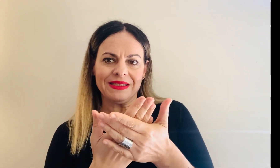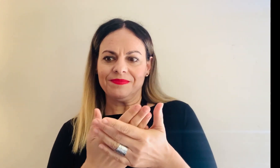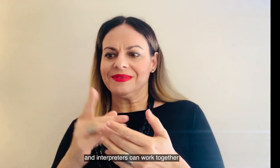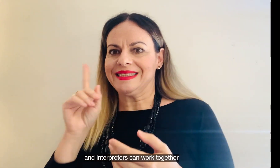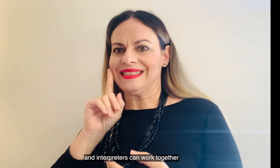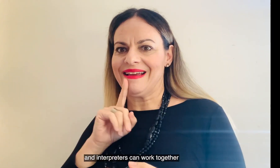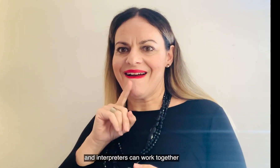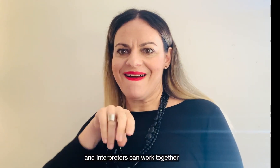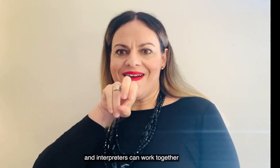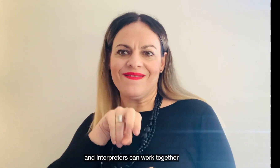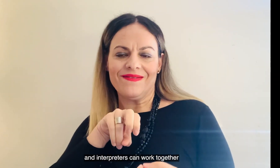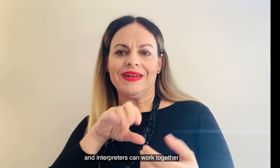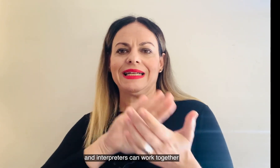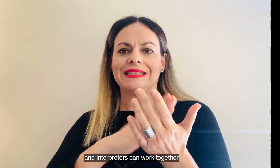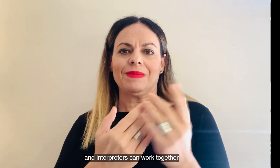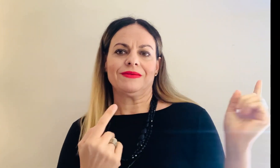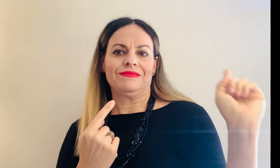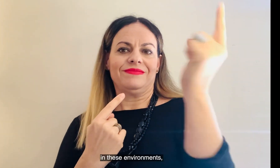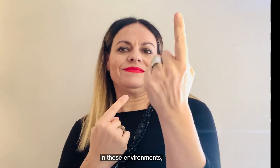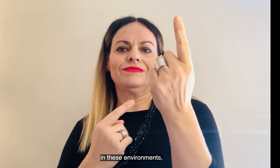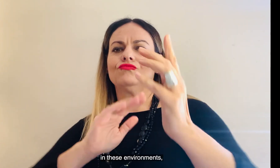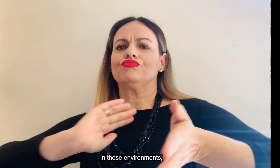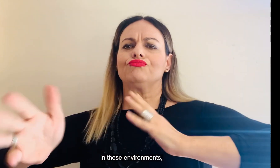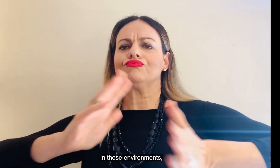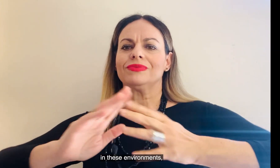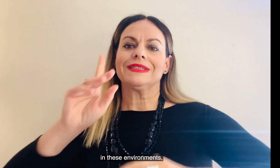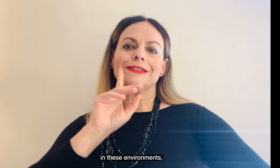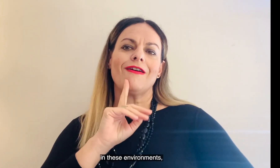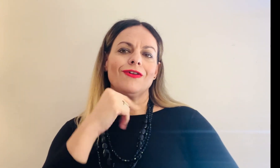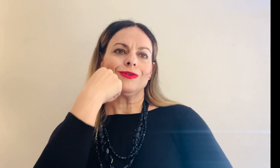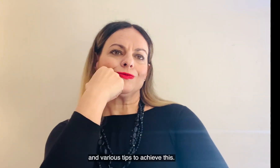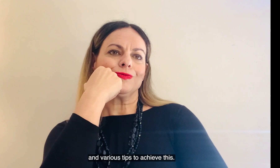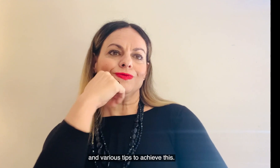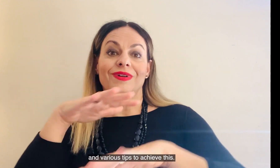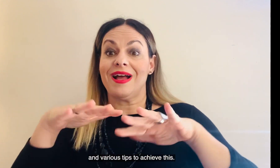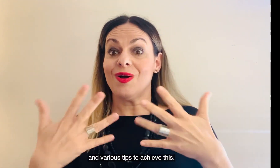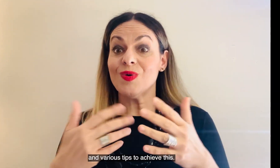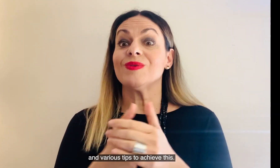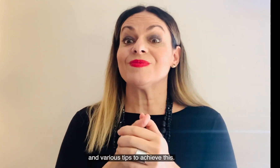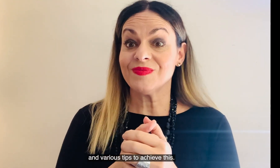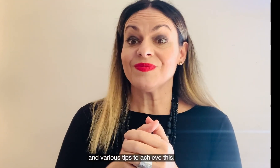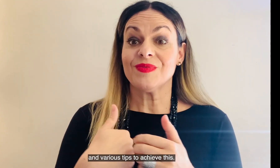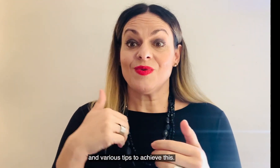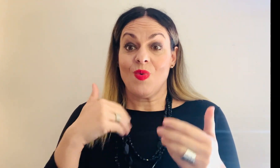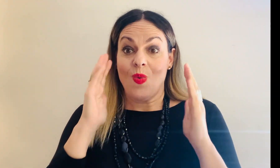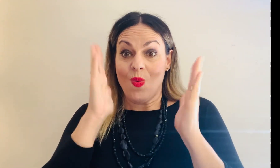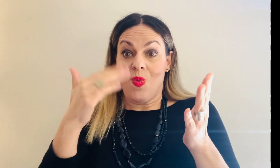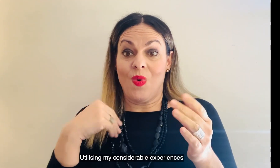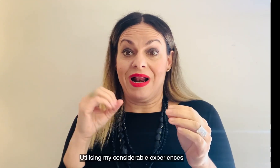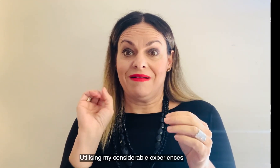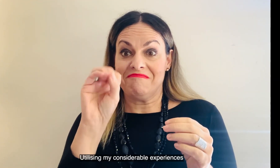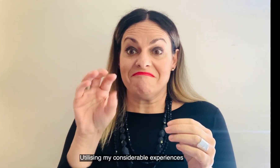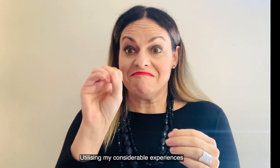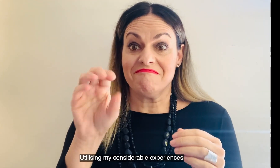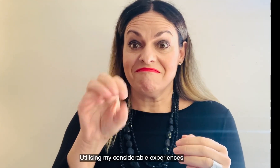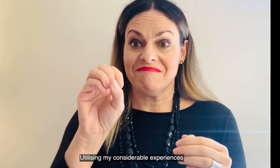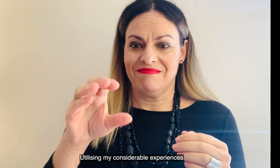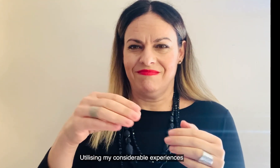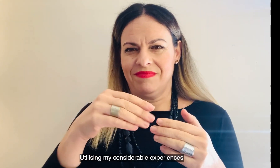how deaf delegates and interpreters can work together in these environments, and various tips to achieve this. Utilizing my